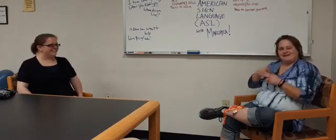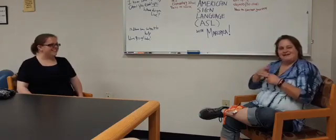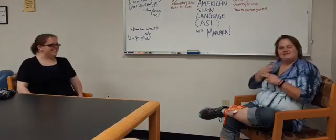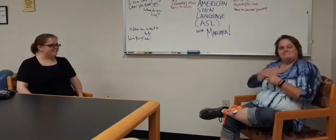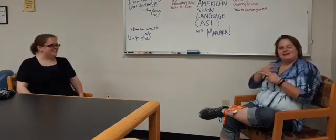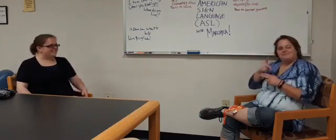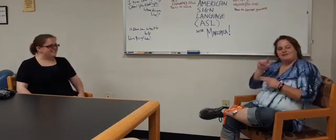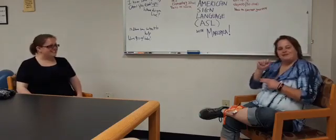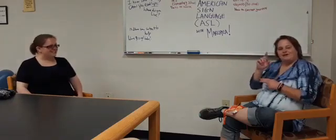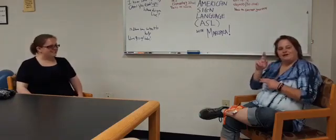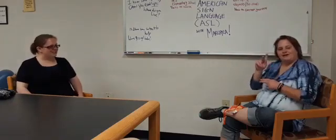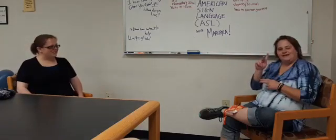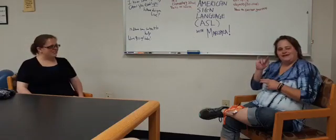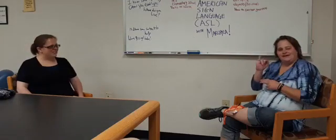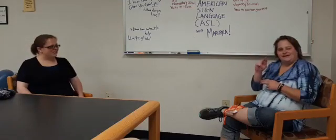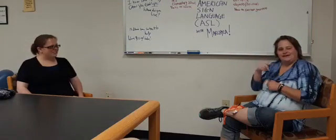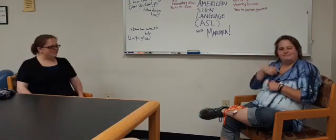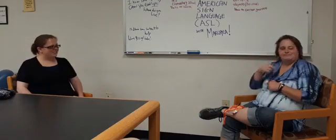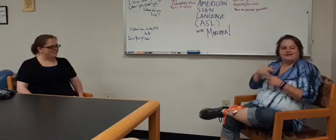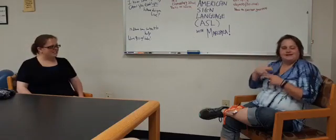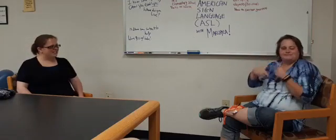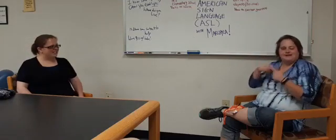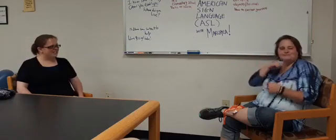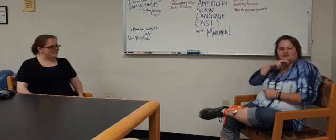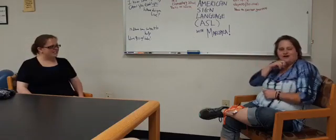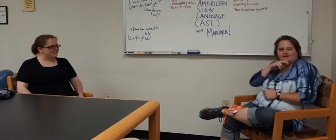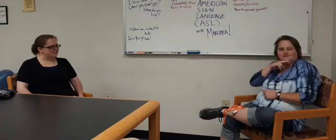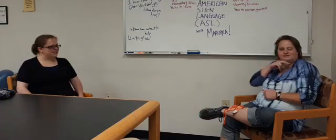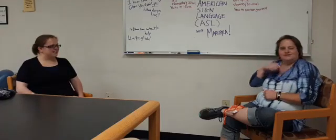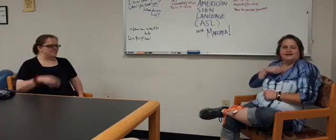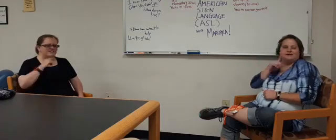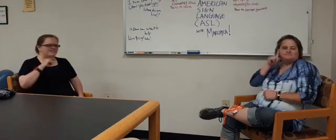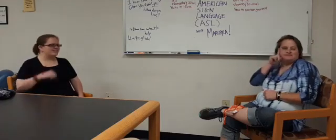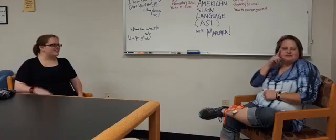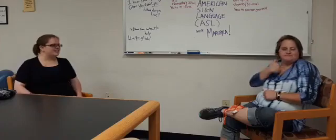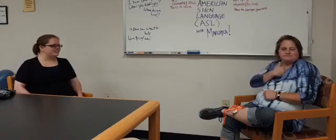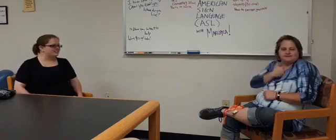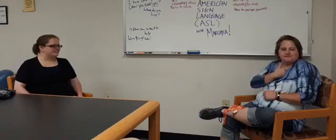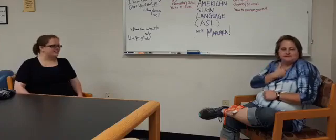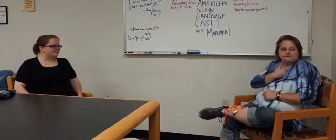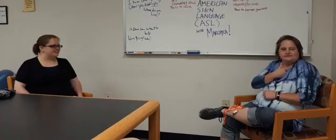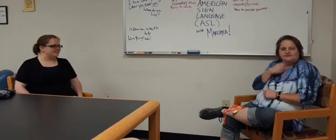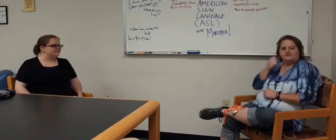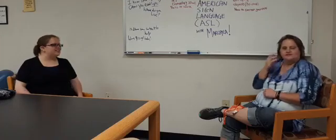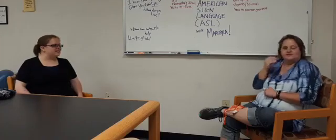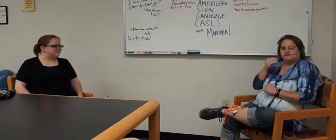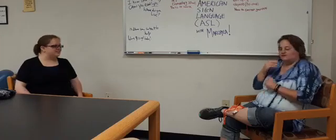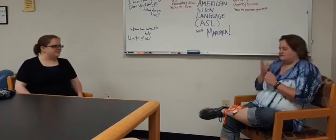my name is Lark T. My name is Lark. I'm deaf myself. So